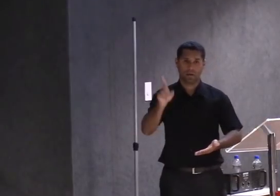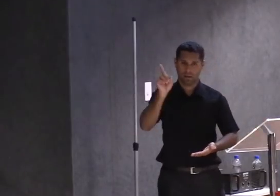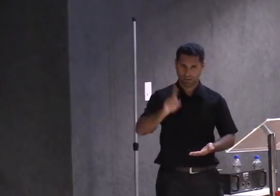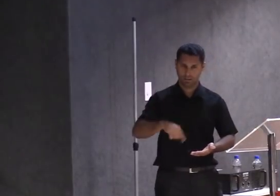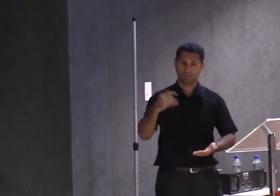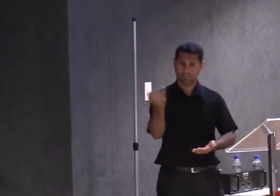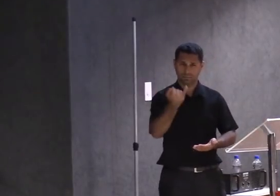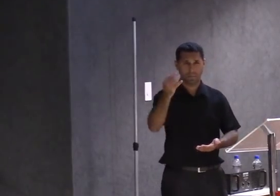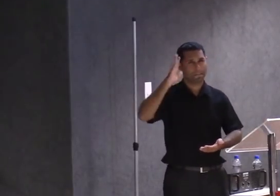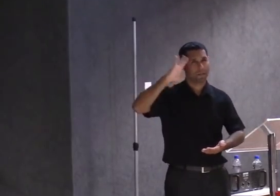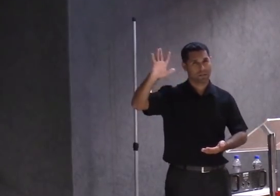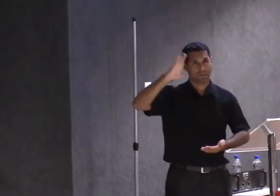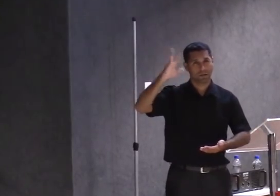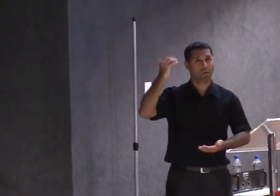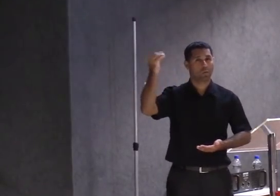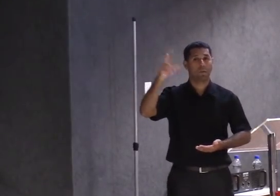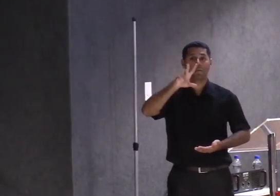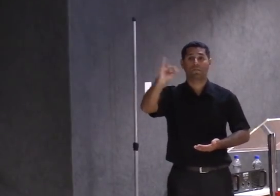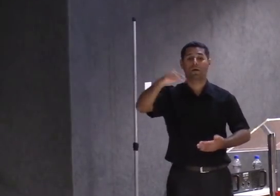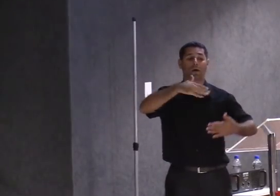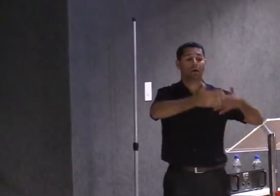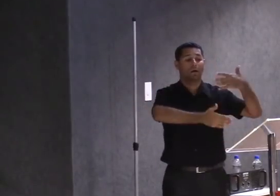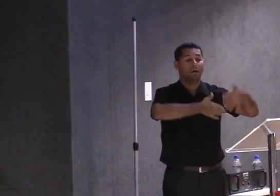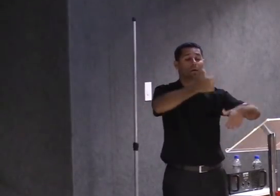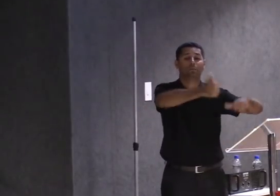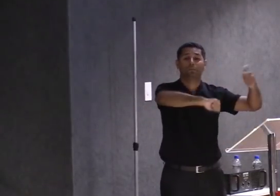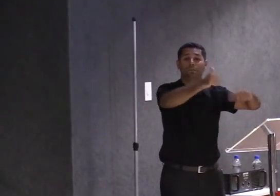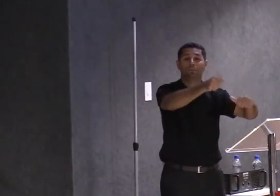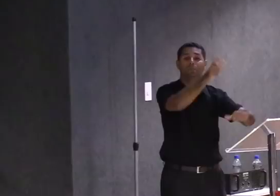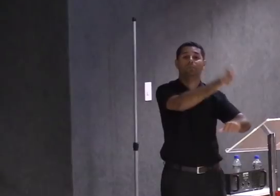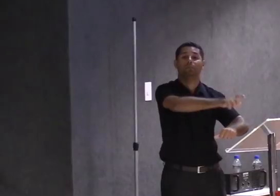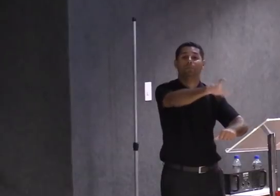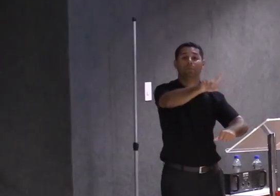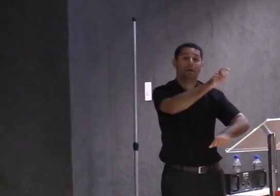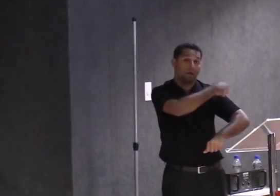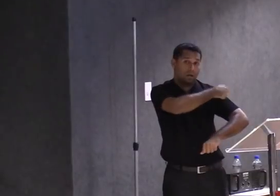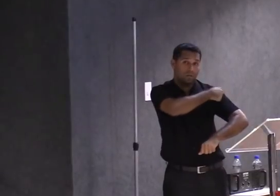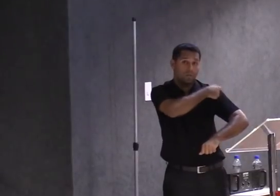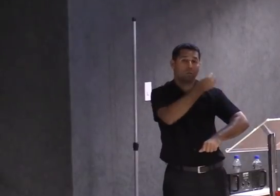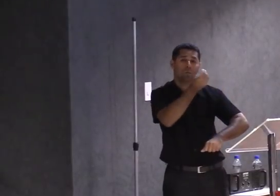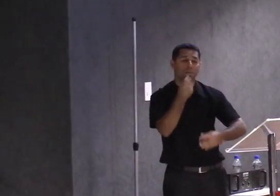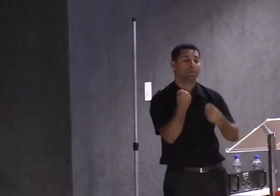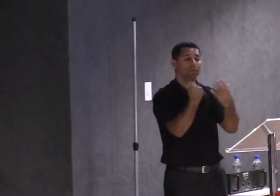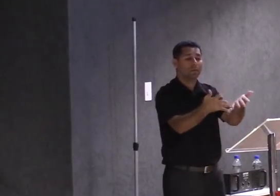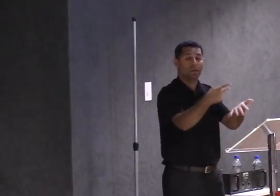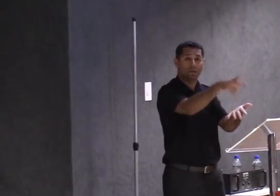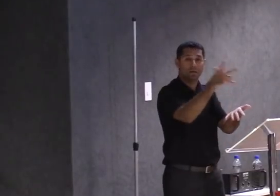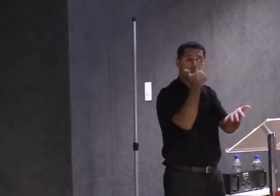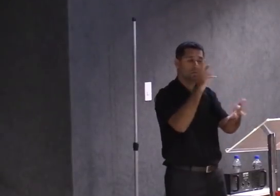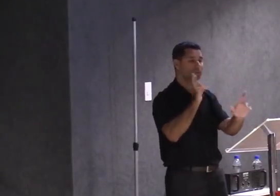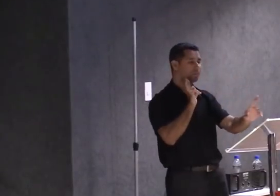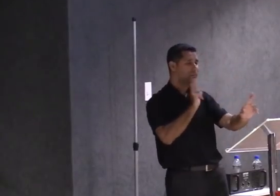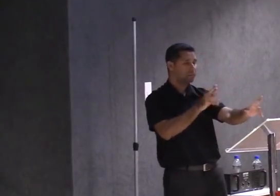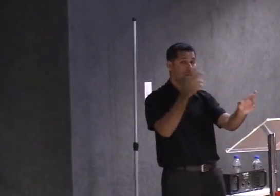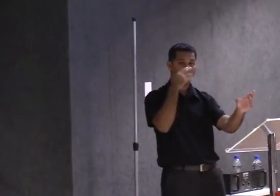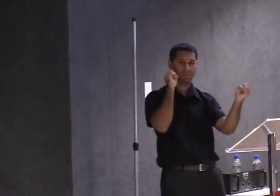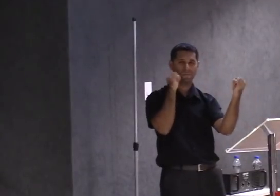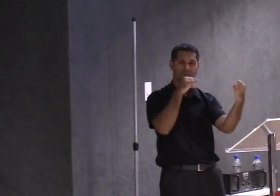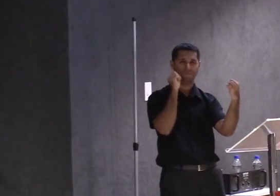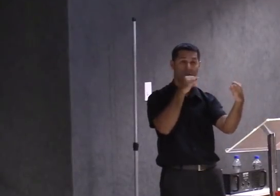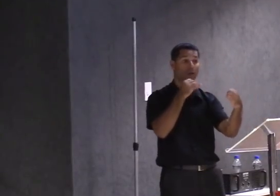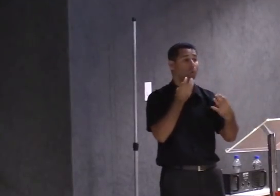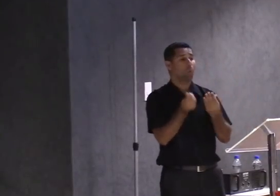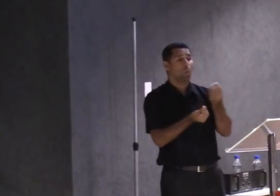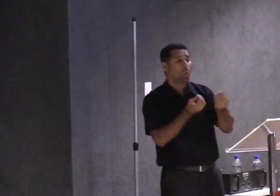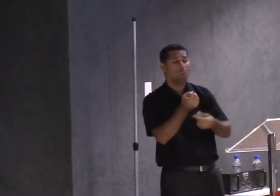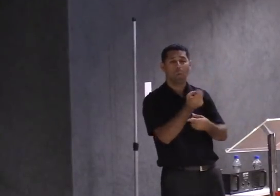necessário a gente pensar em como avaliar o processo inteiro, como a gente pode estar dando ao aluno um feedback o tempo todo e